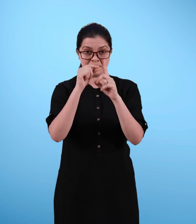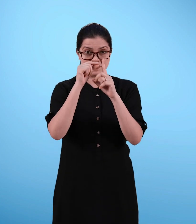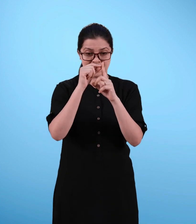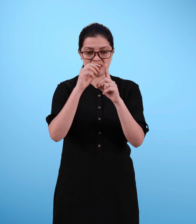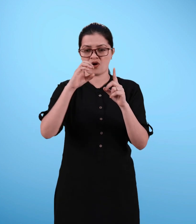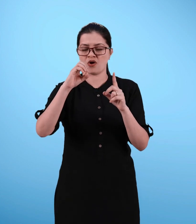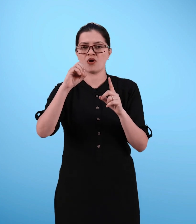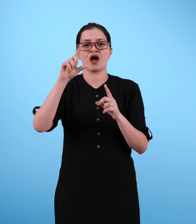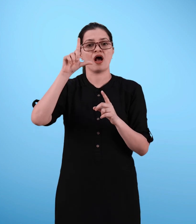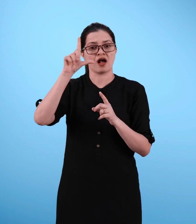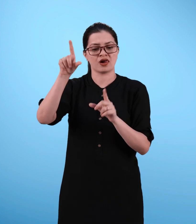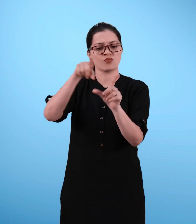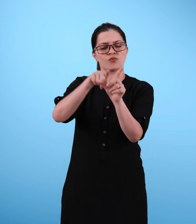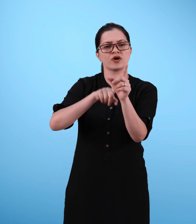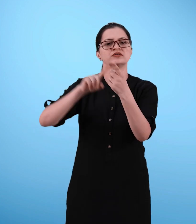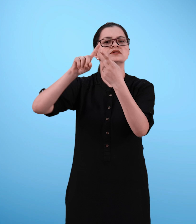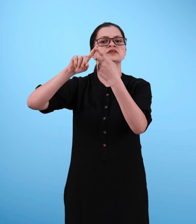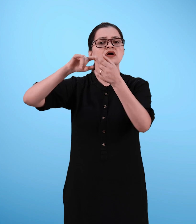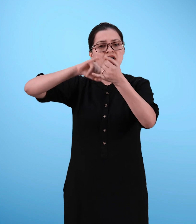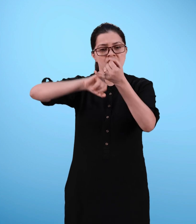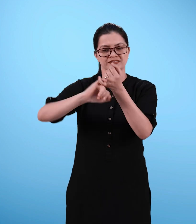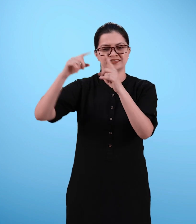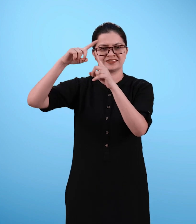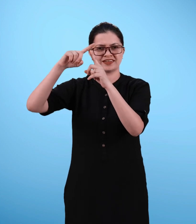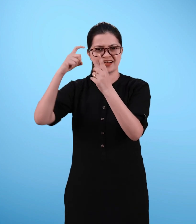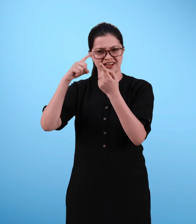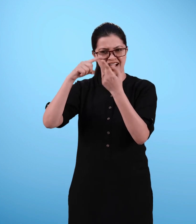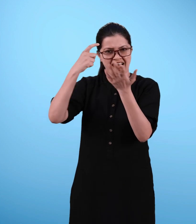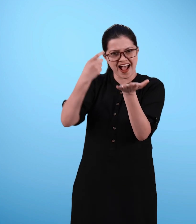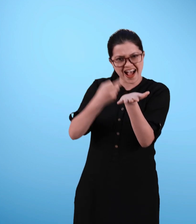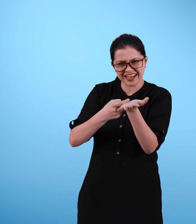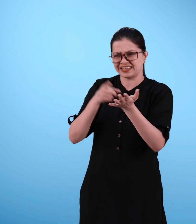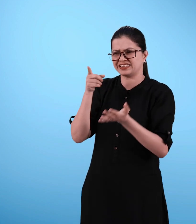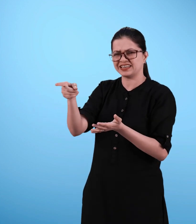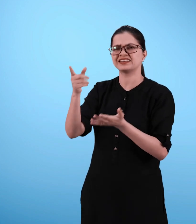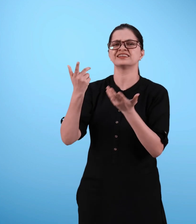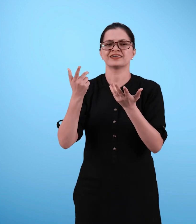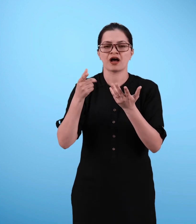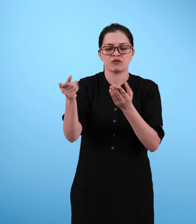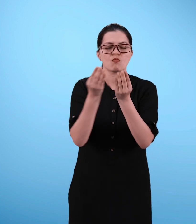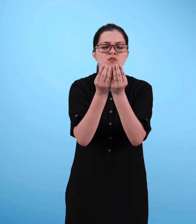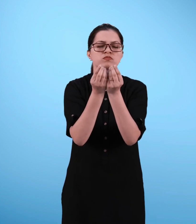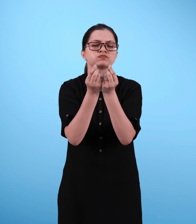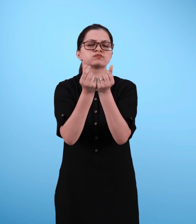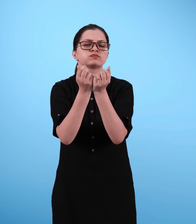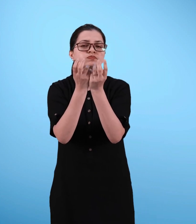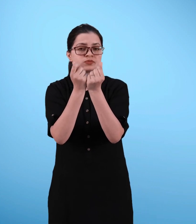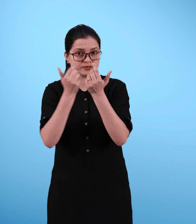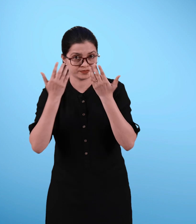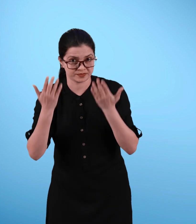polyester, Continue. Some examples of synthetic fibers are nylon, and acrylic.